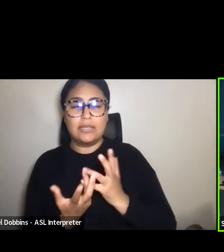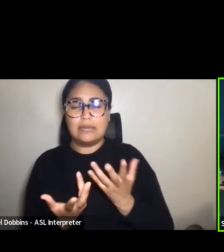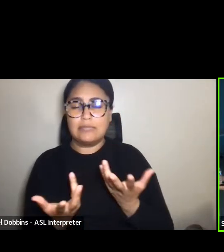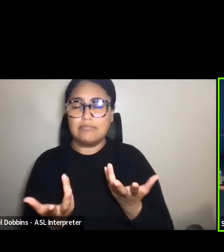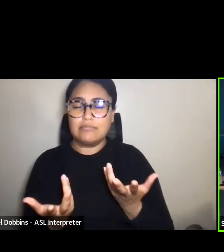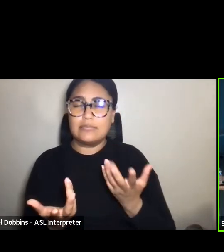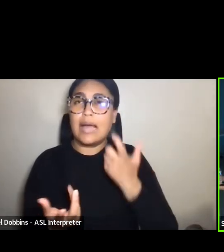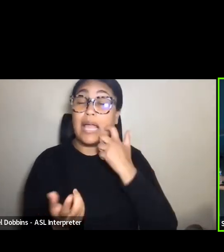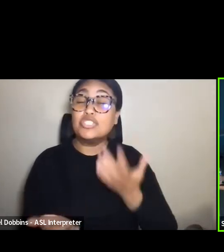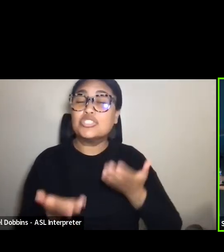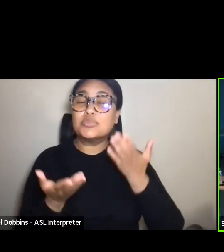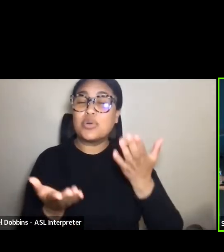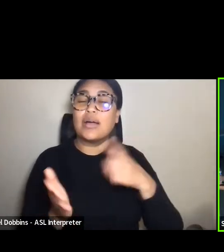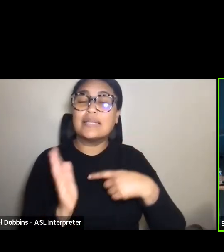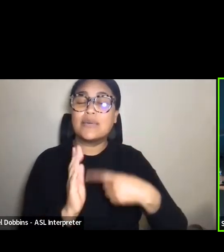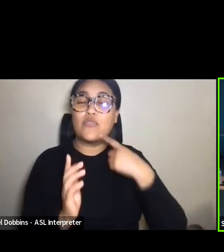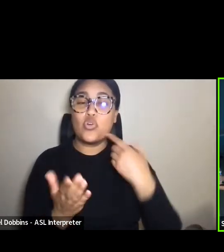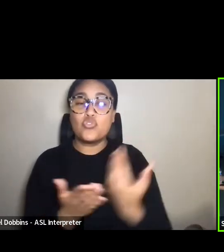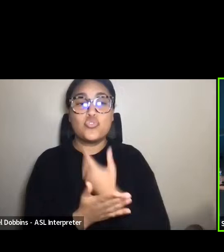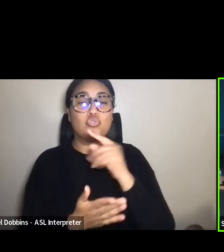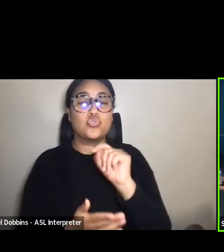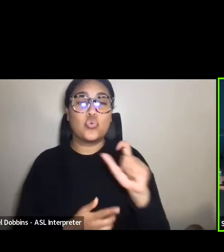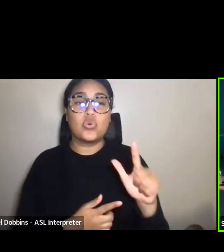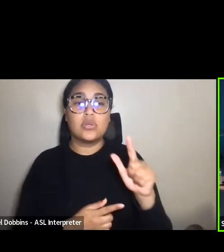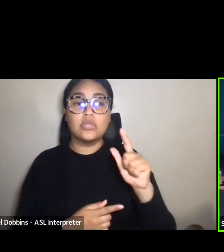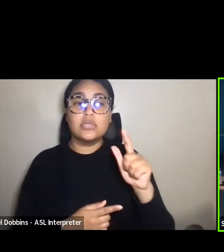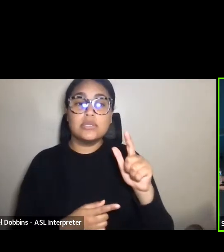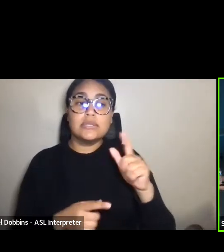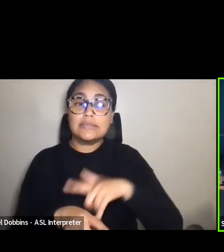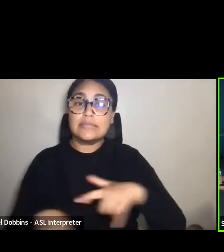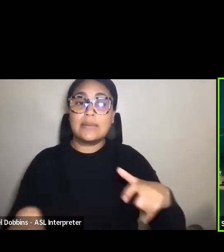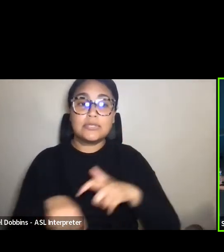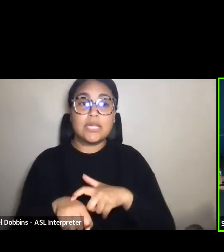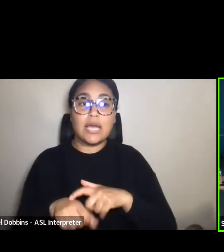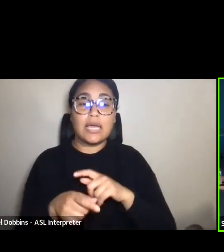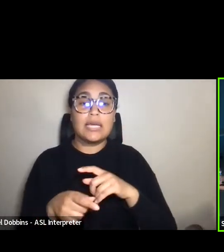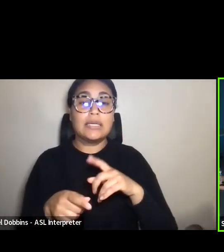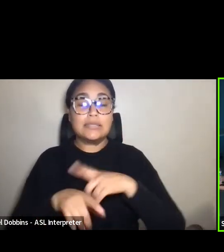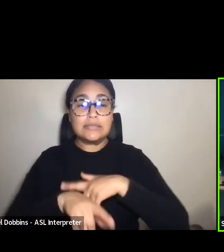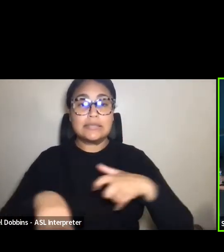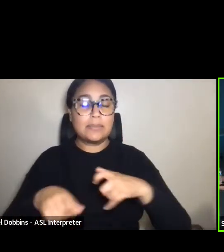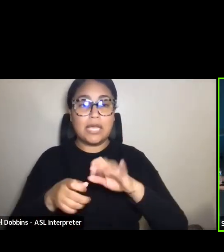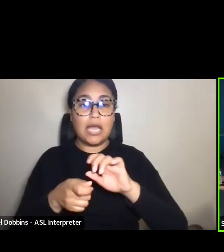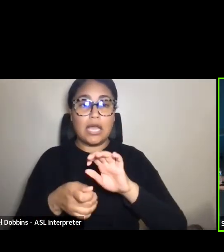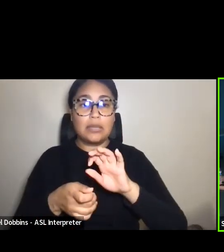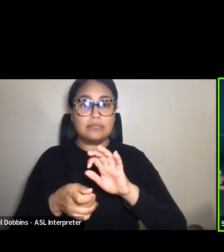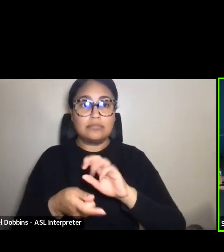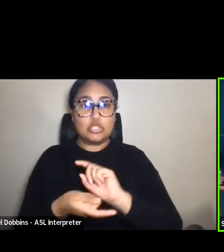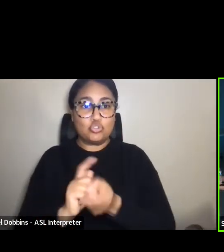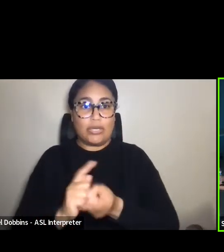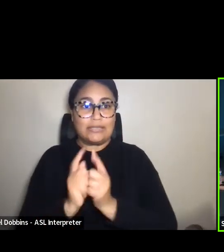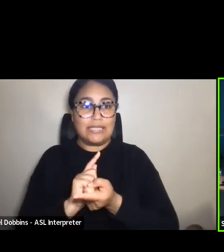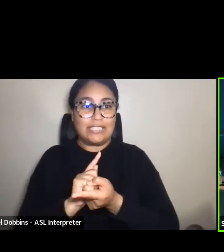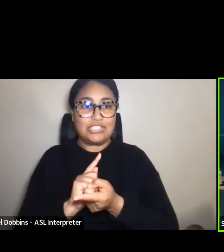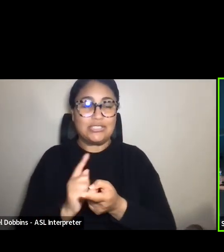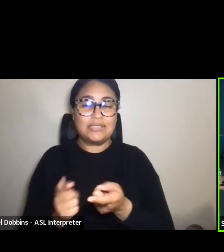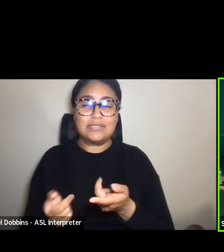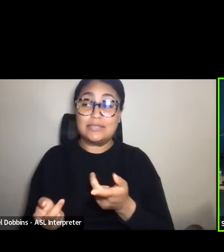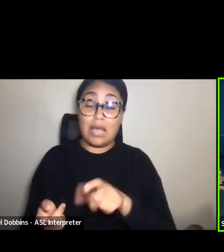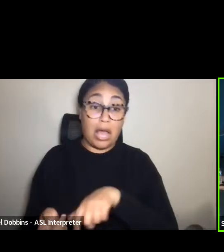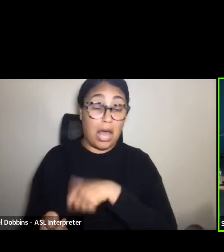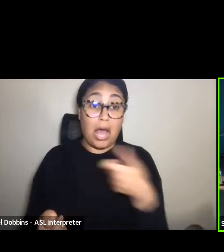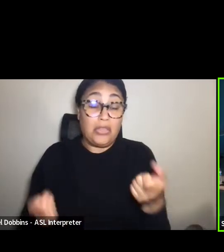of this new tool which can do simultaneous translation. But there's other things that it can do as well. How could